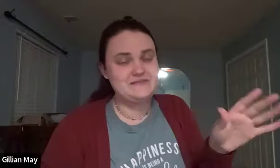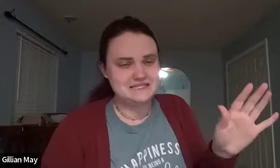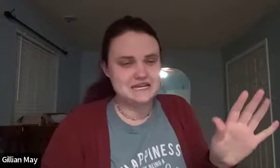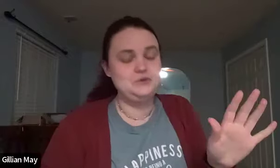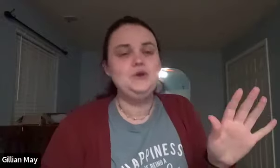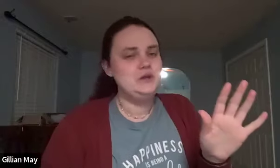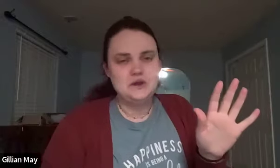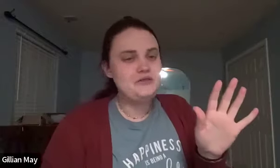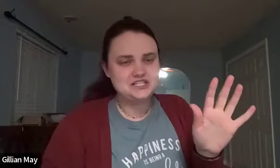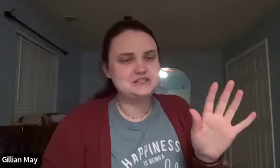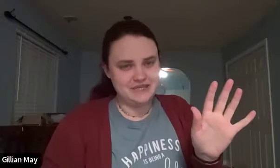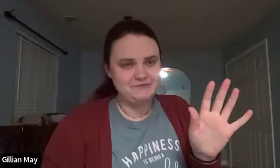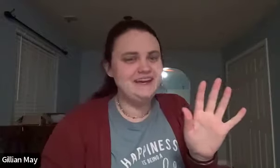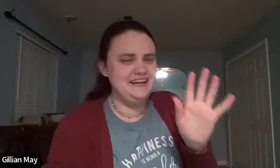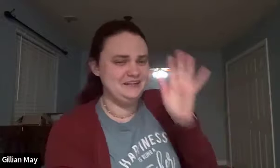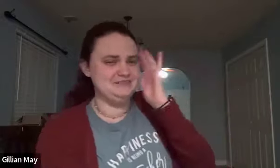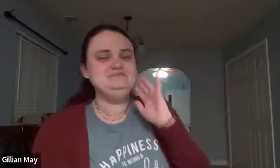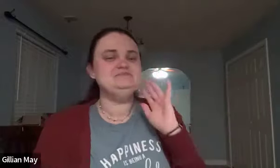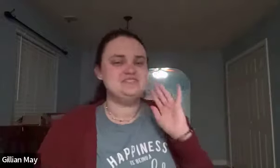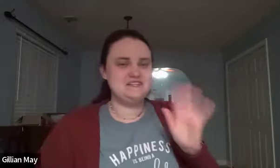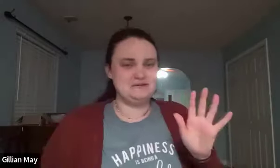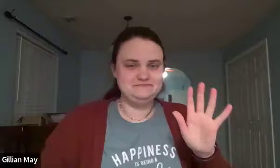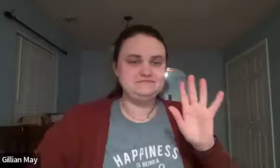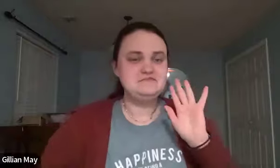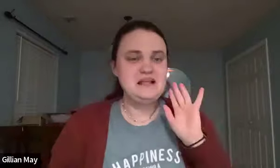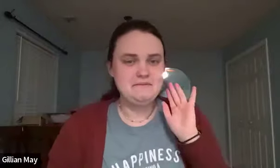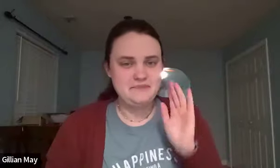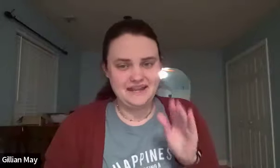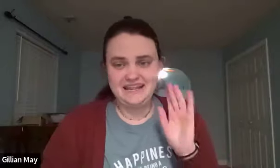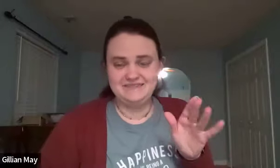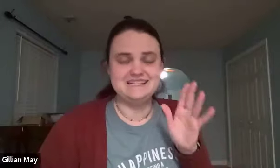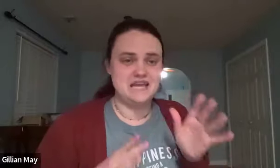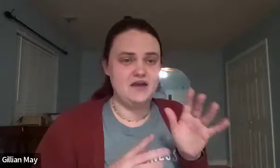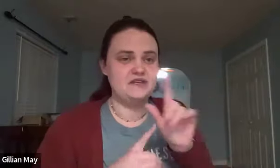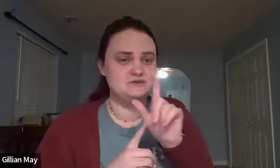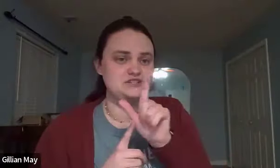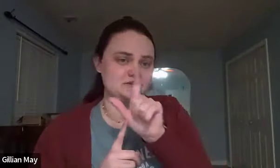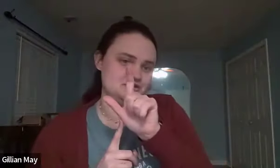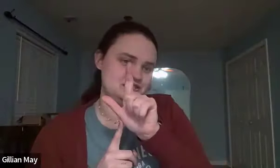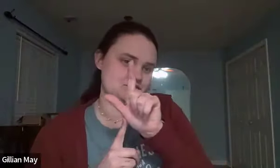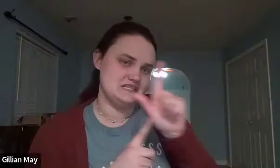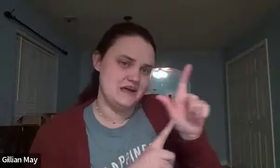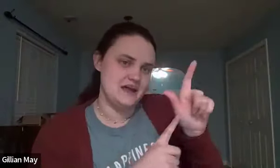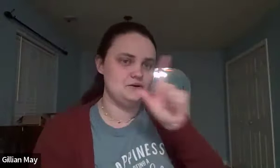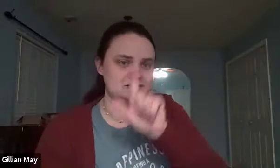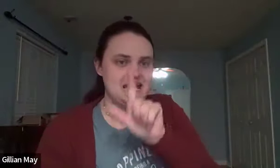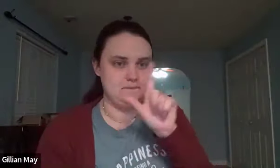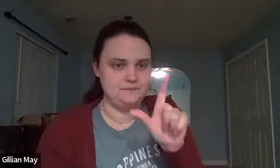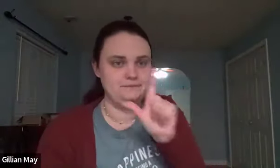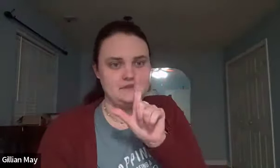fast as I do. No, that's just me. So, but anyways, yeah, that's what you do is you just either slide or tap.